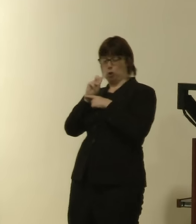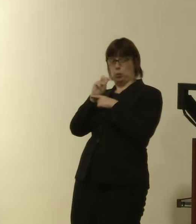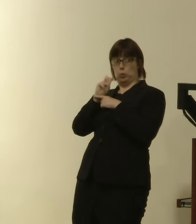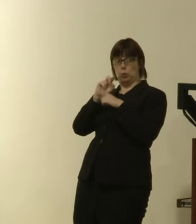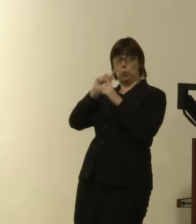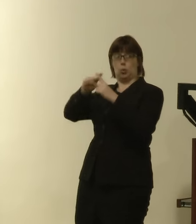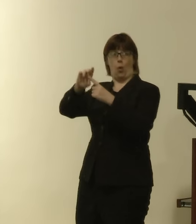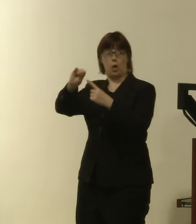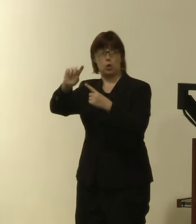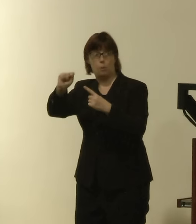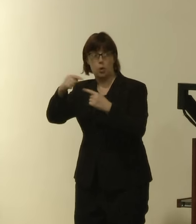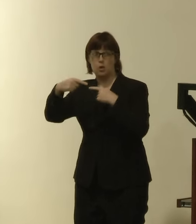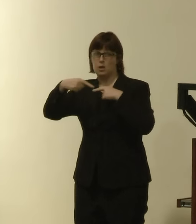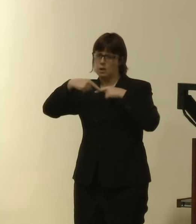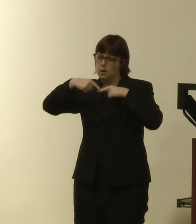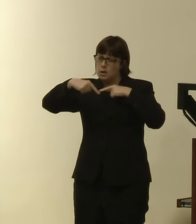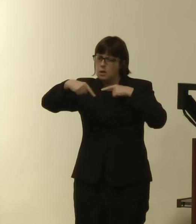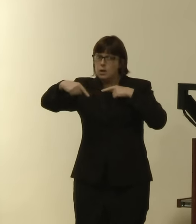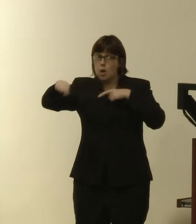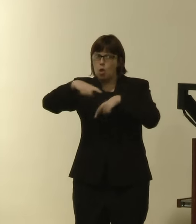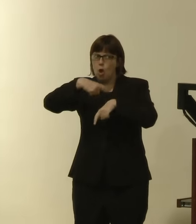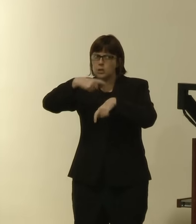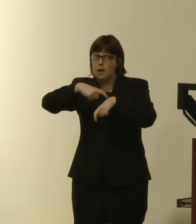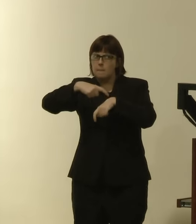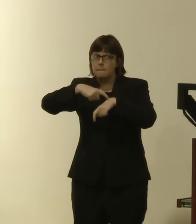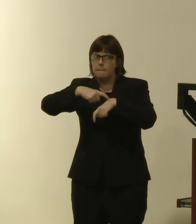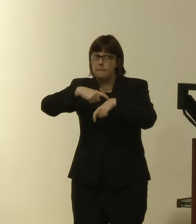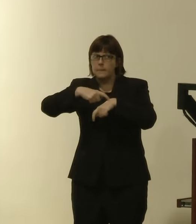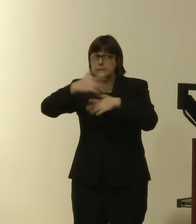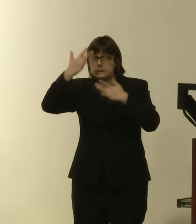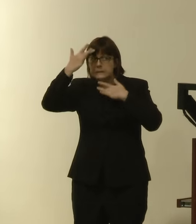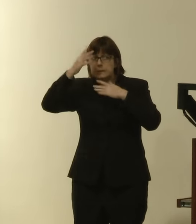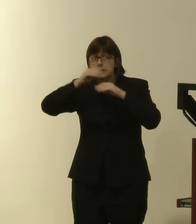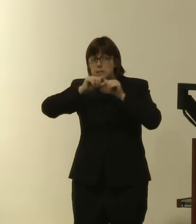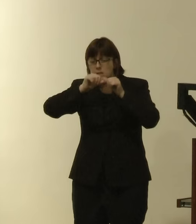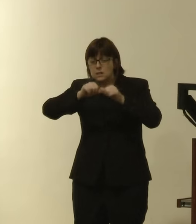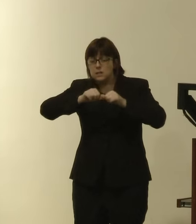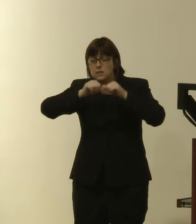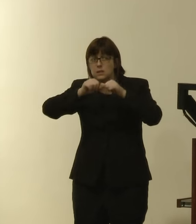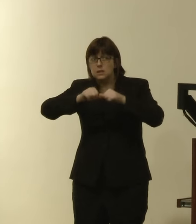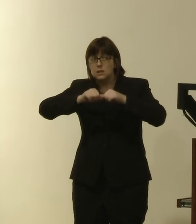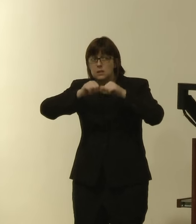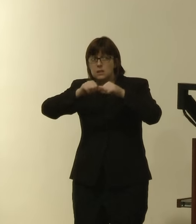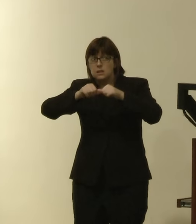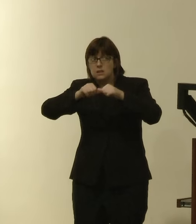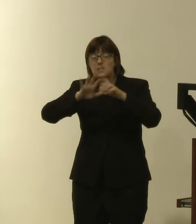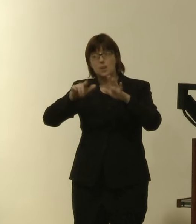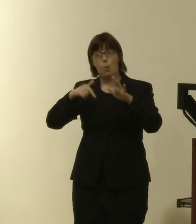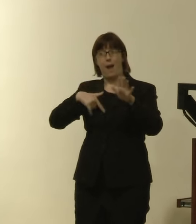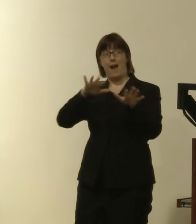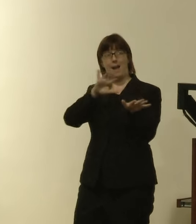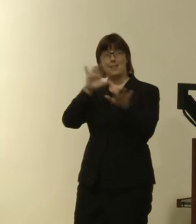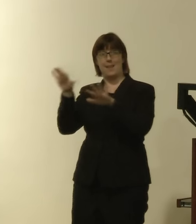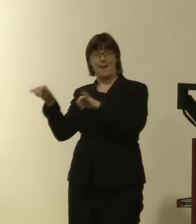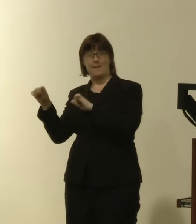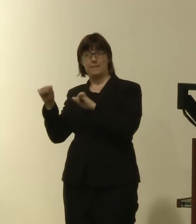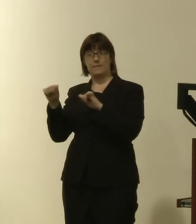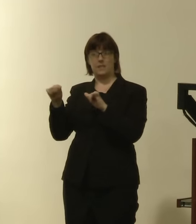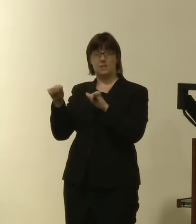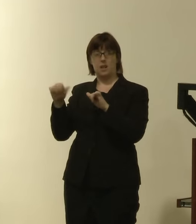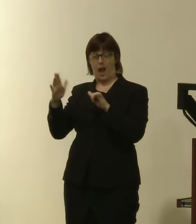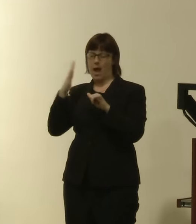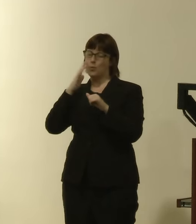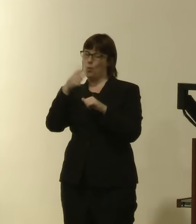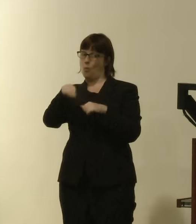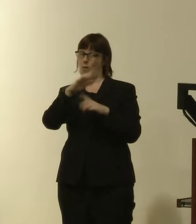and October. And when I left there, I knew that my friends were in peril, my colleagues. There's